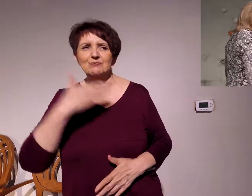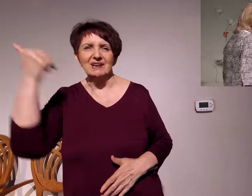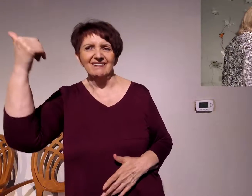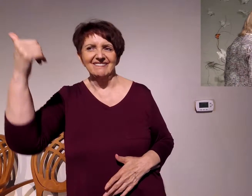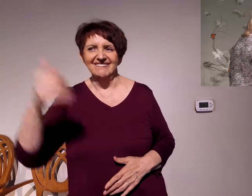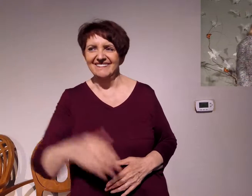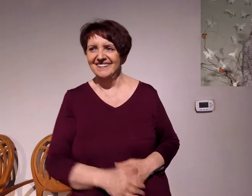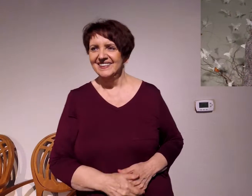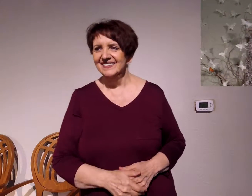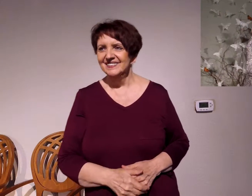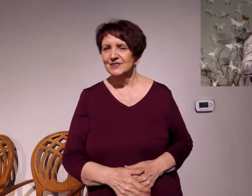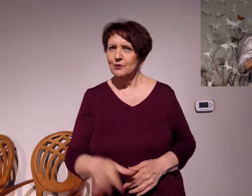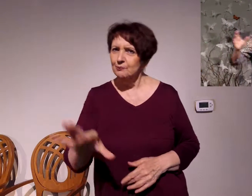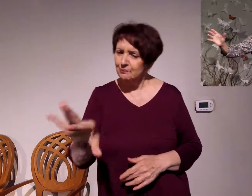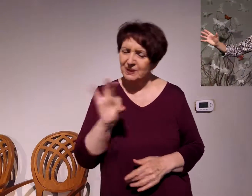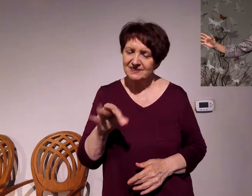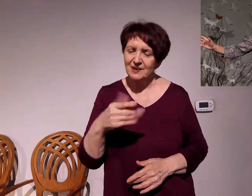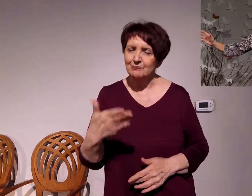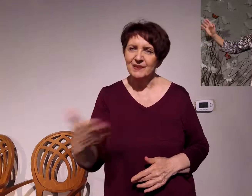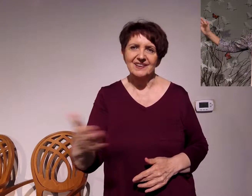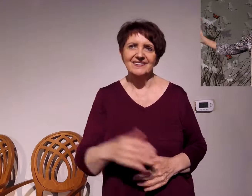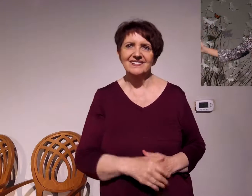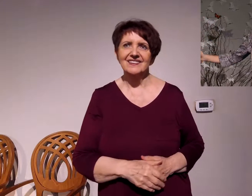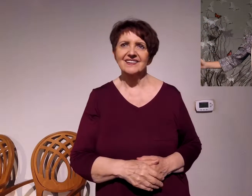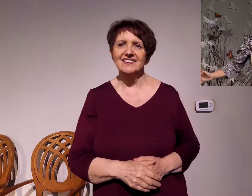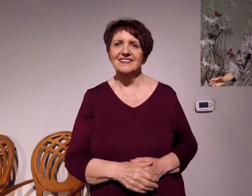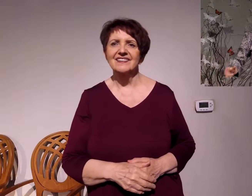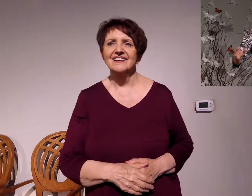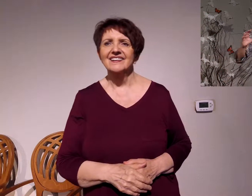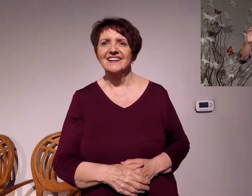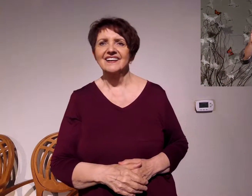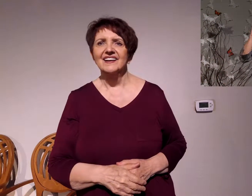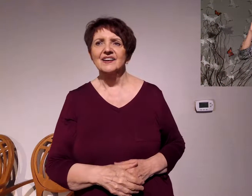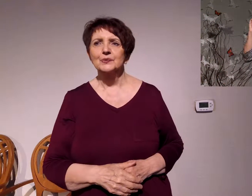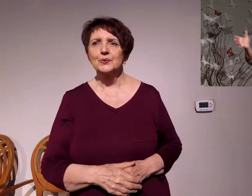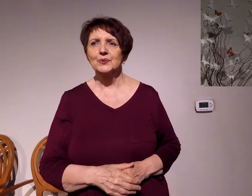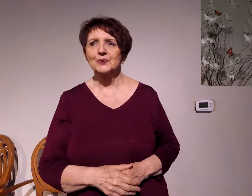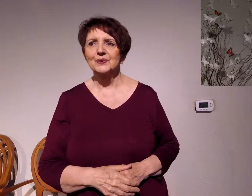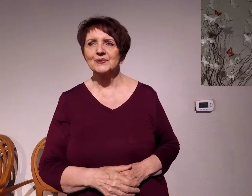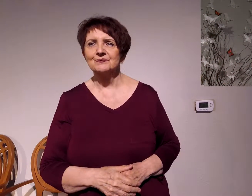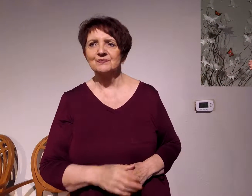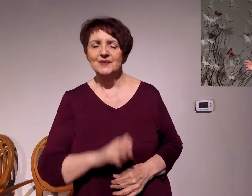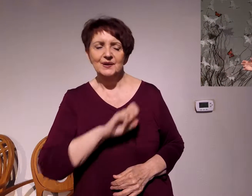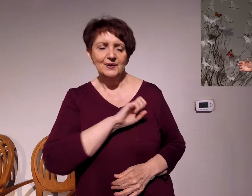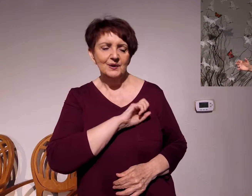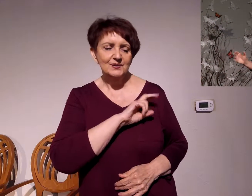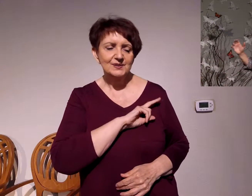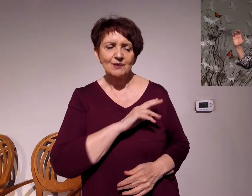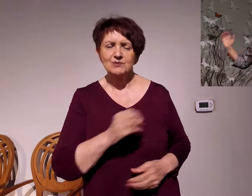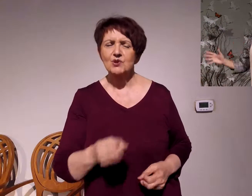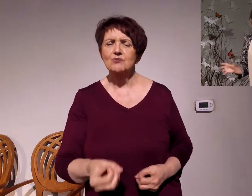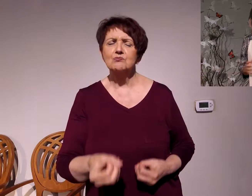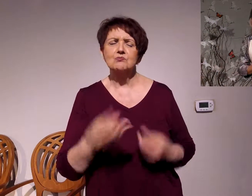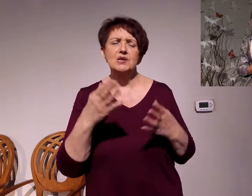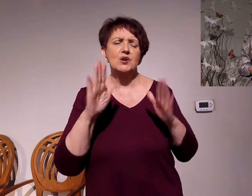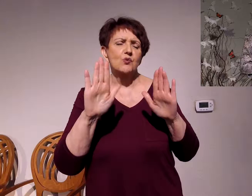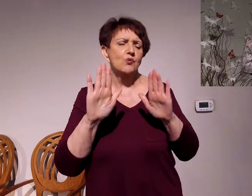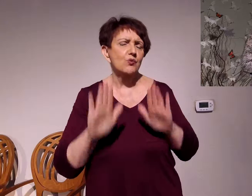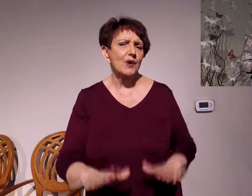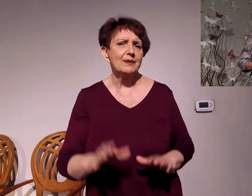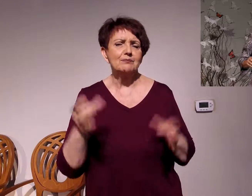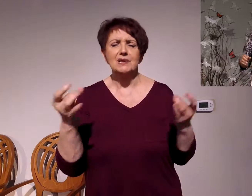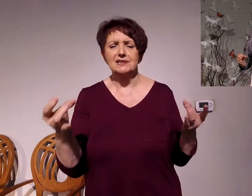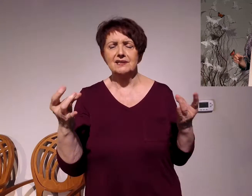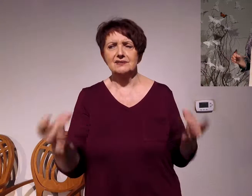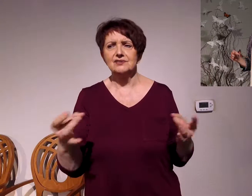Much better. So pick something. Take this or, oh my gosh, Ernest Holmes has so many great meditations